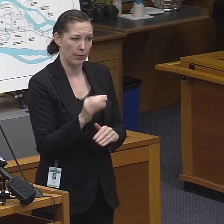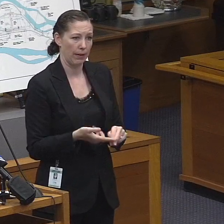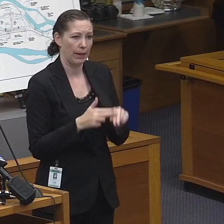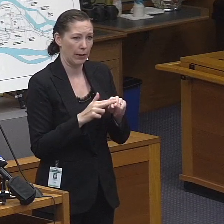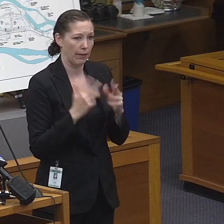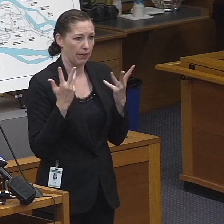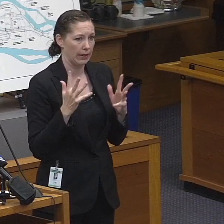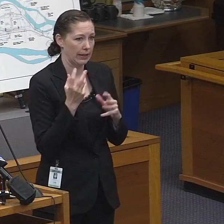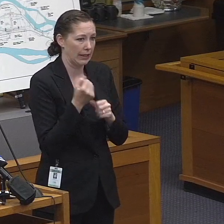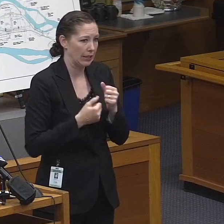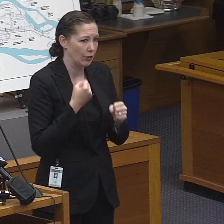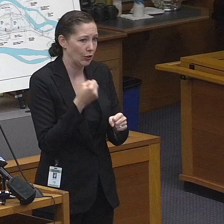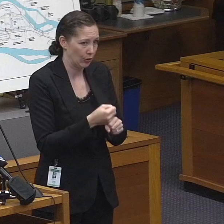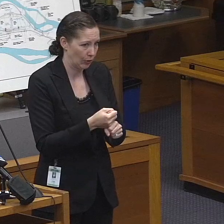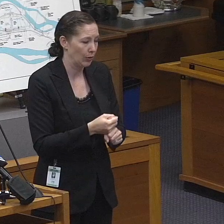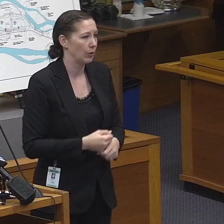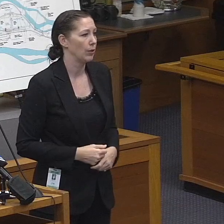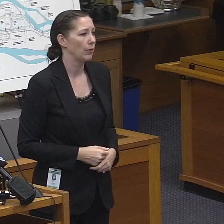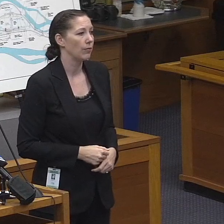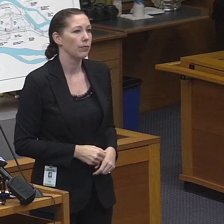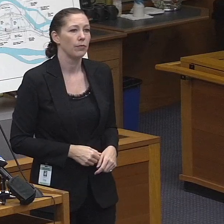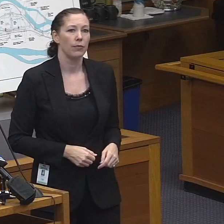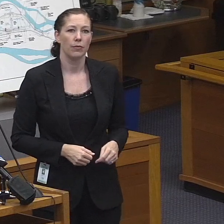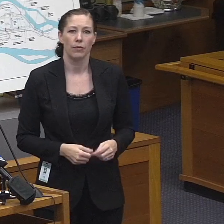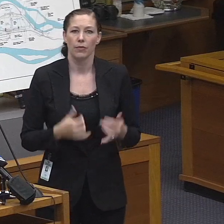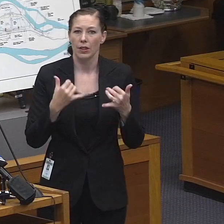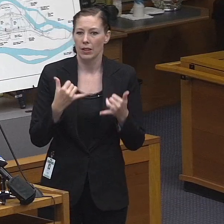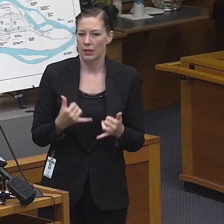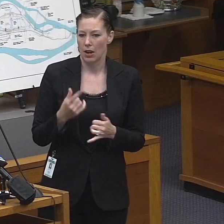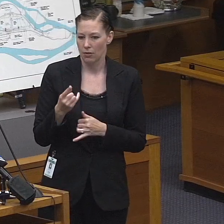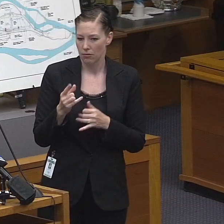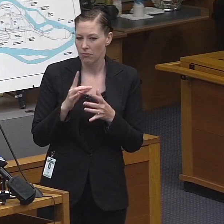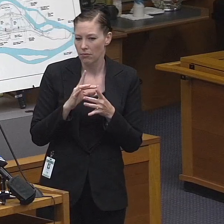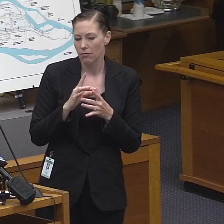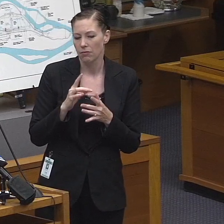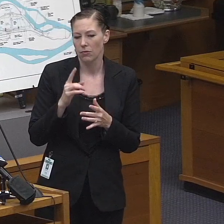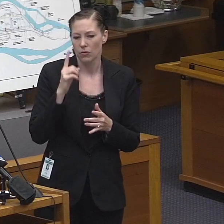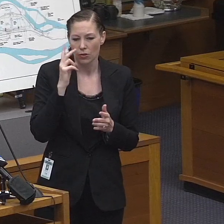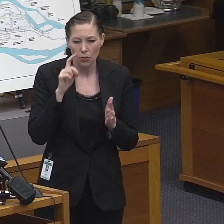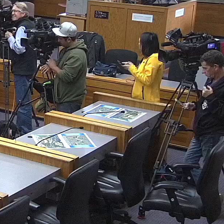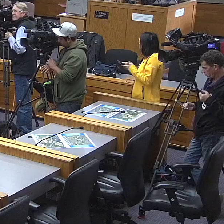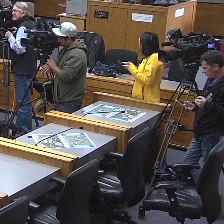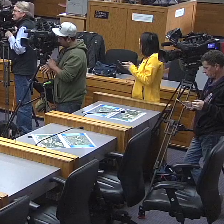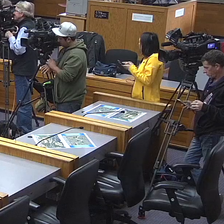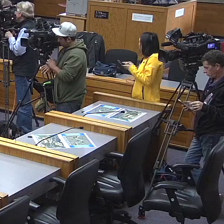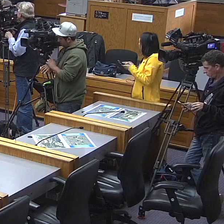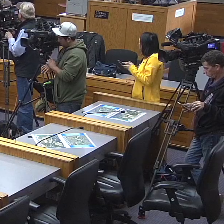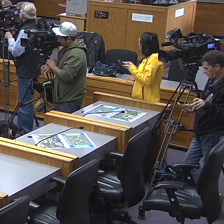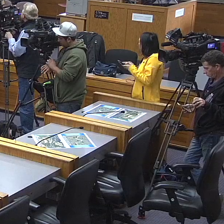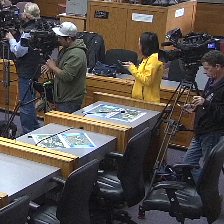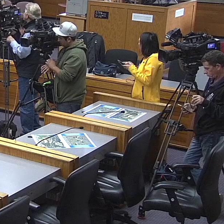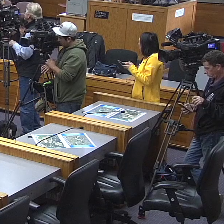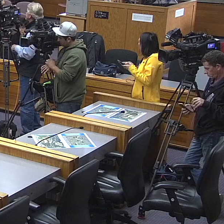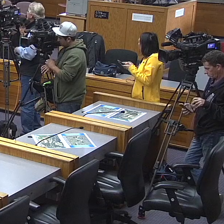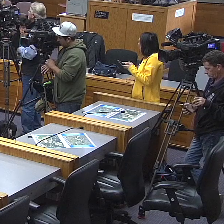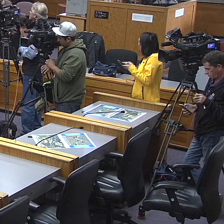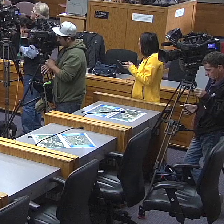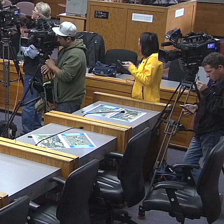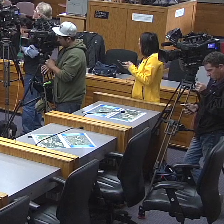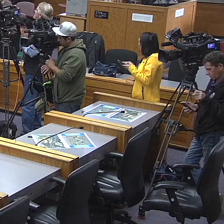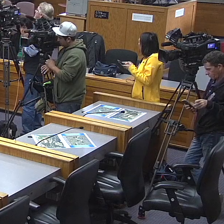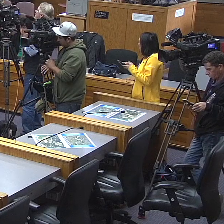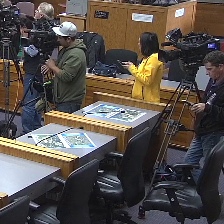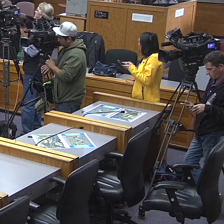Regarding rates, there has been some talk online and among community members regarding their water bill, considering that it is